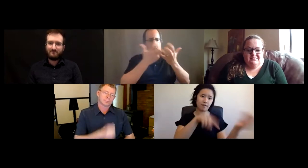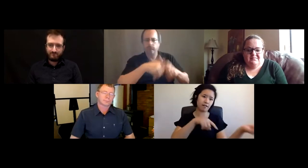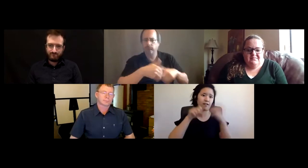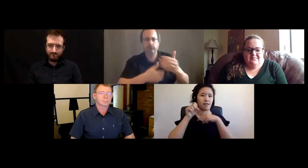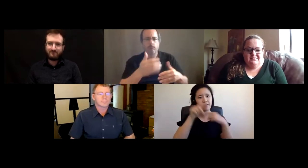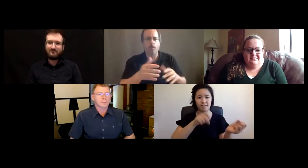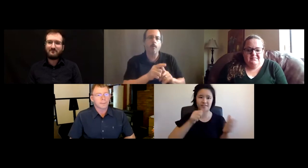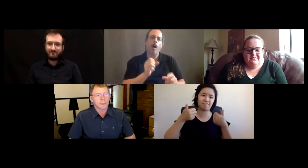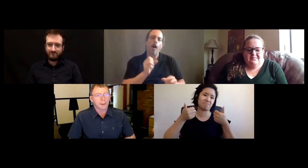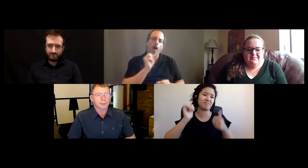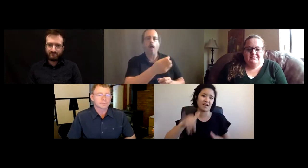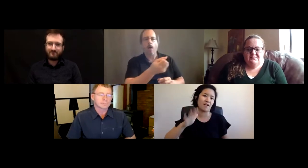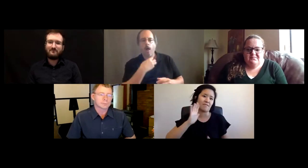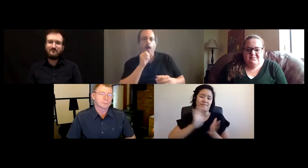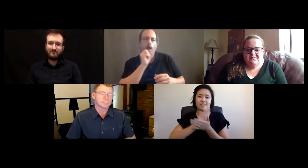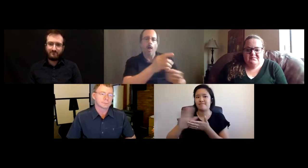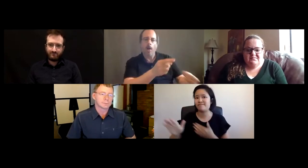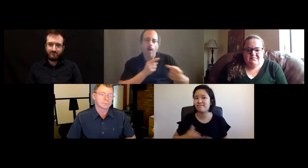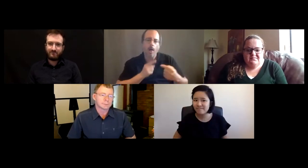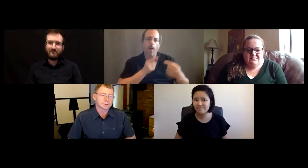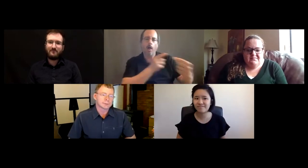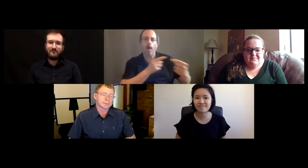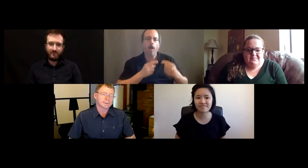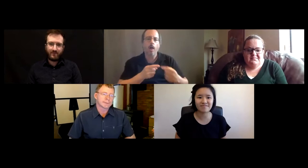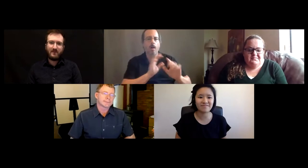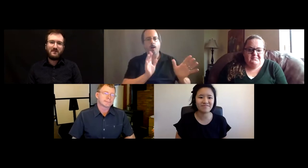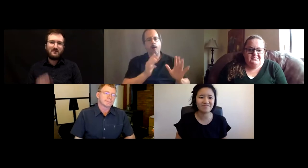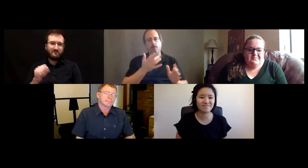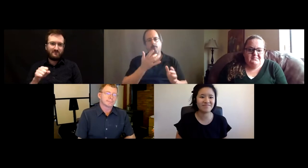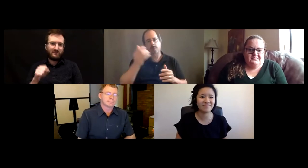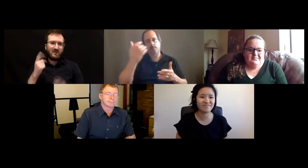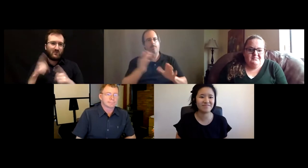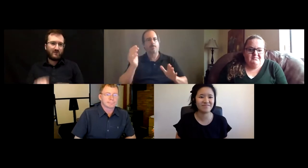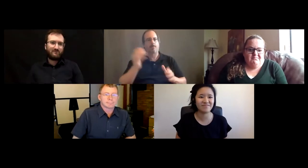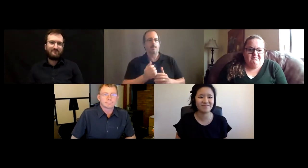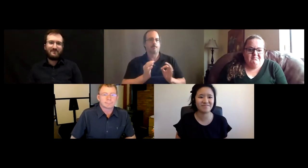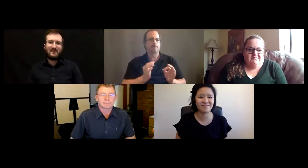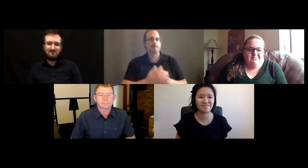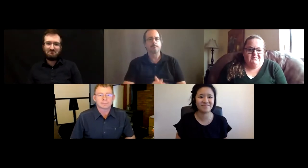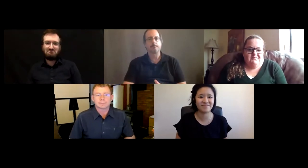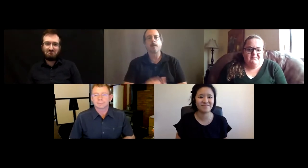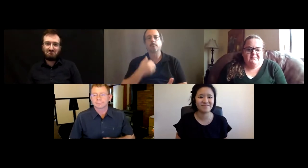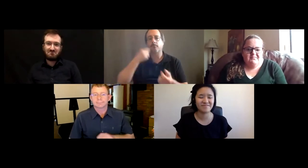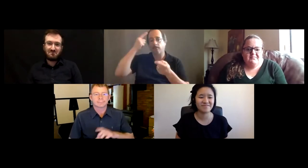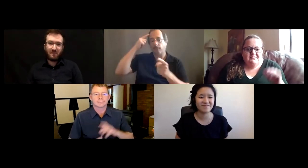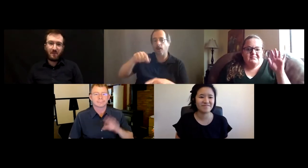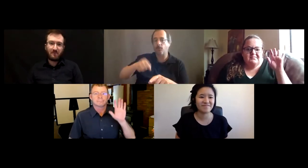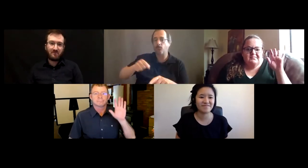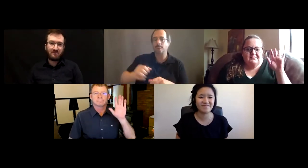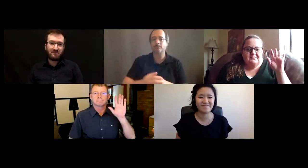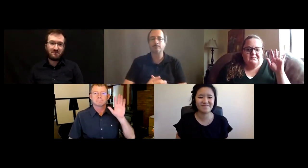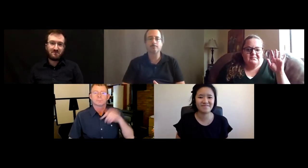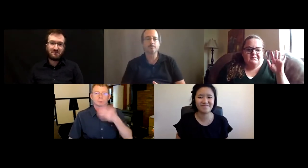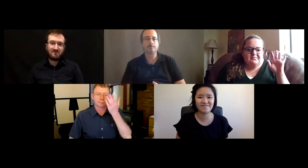deaf, that the individuals would provide an interpreter without all this back and forth and